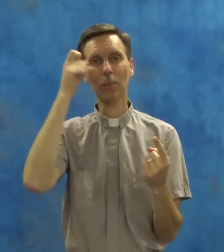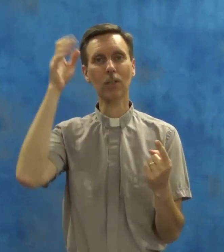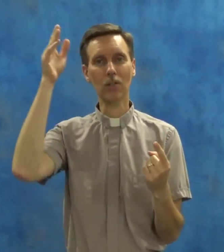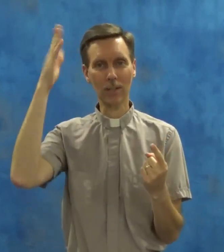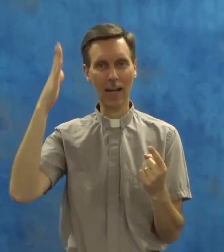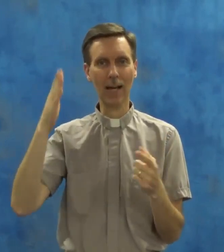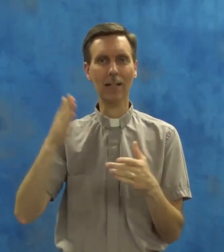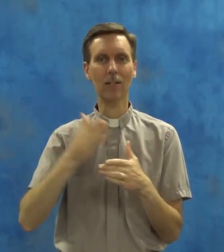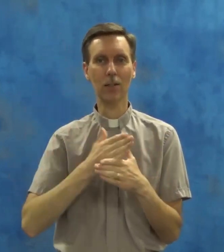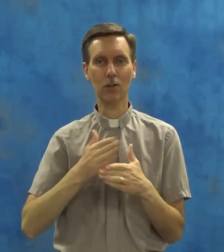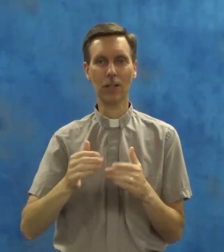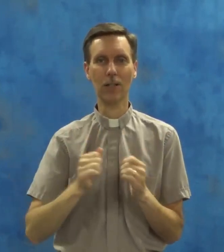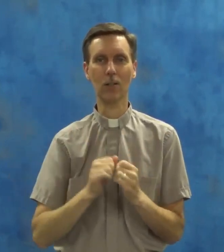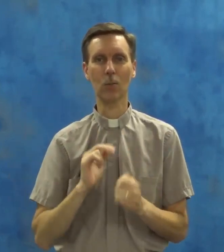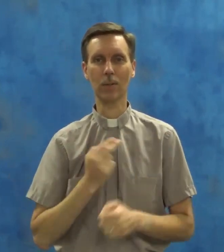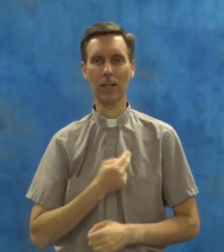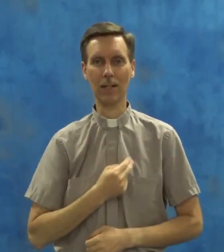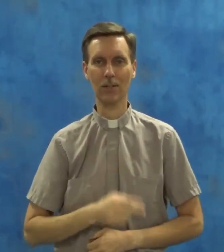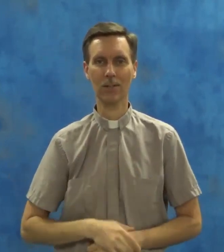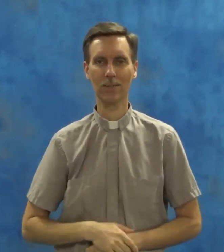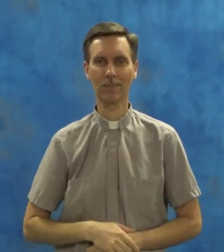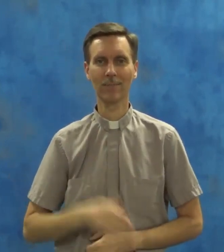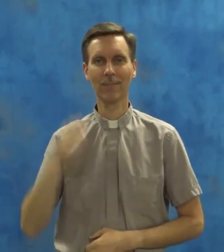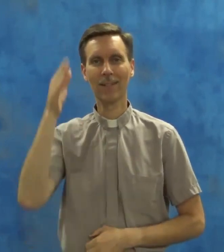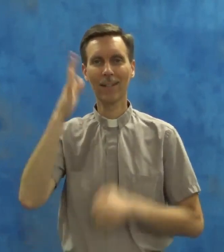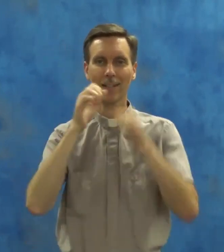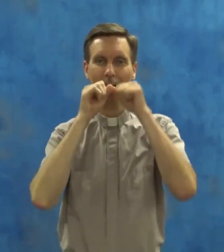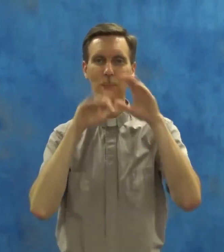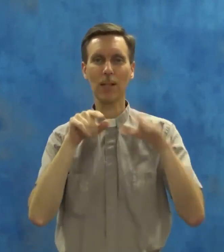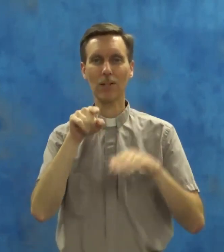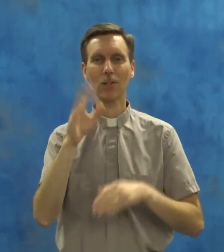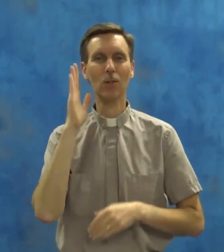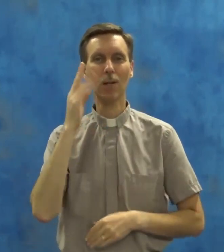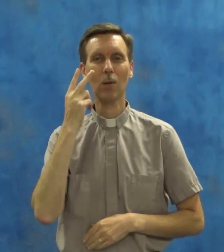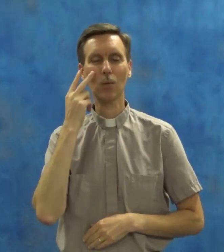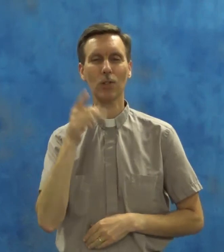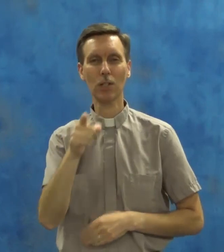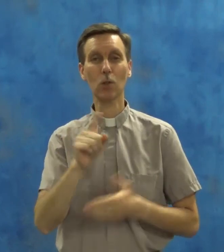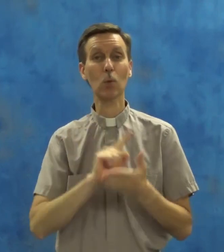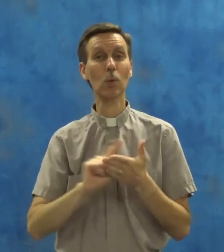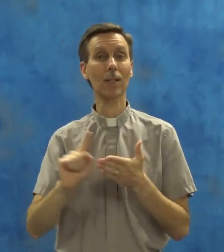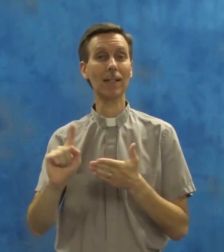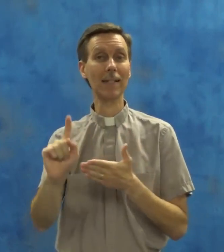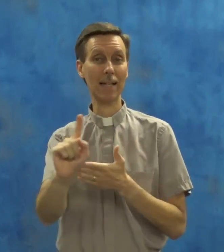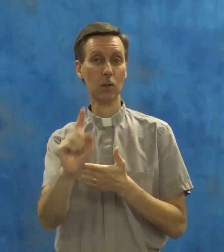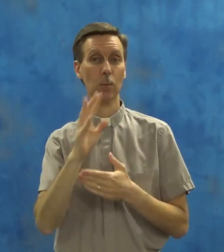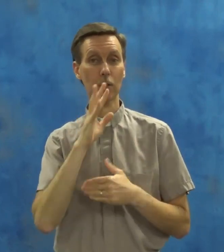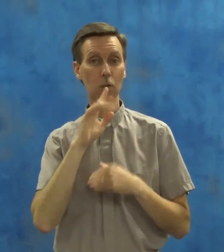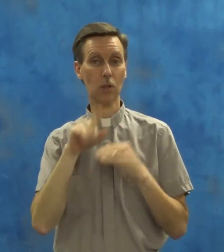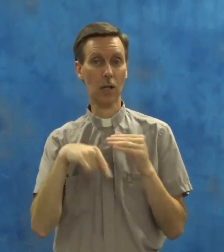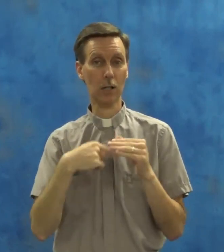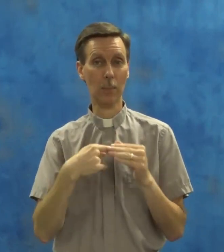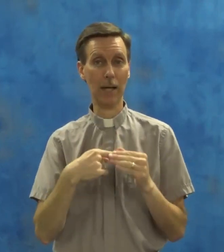because God has shared with us. God bless you. We'll see you next week to talk